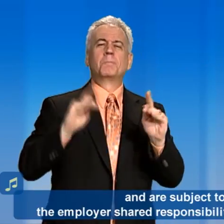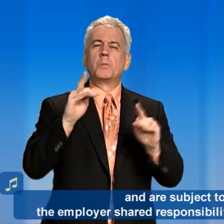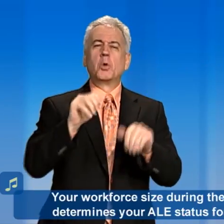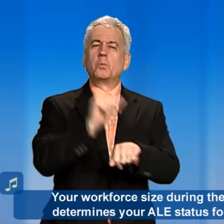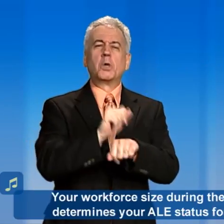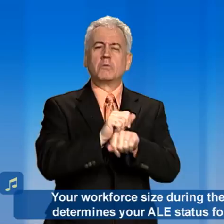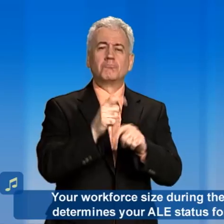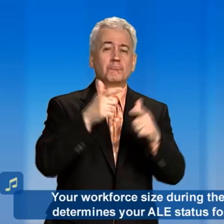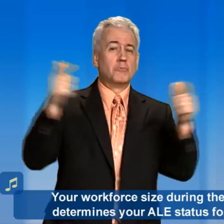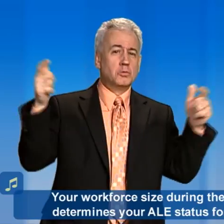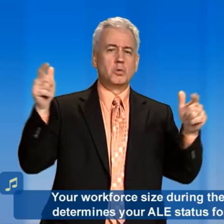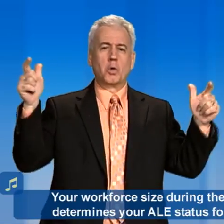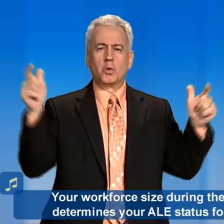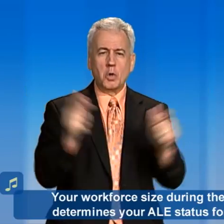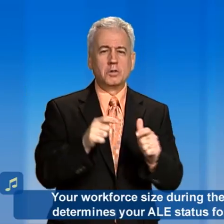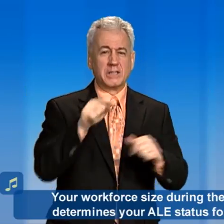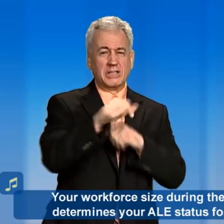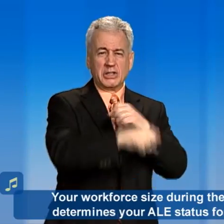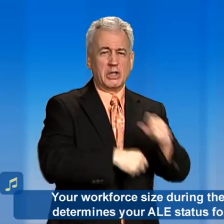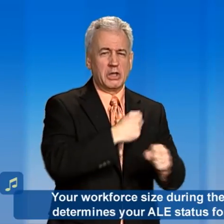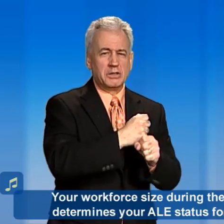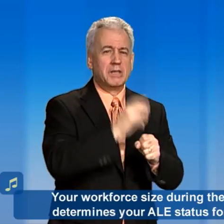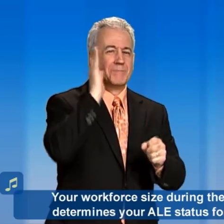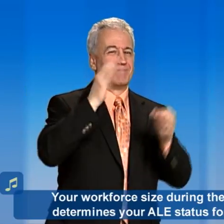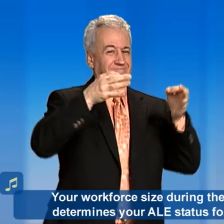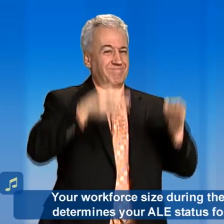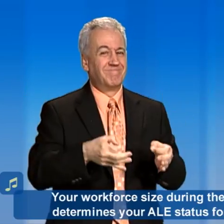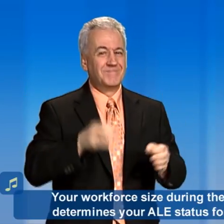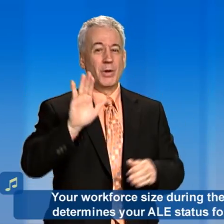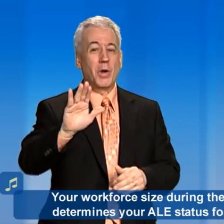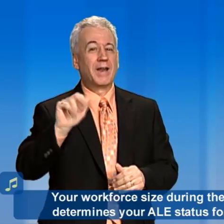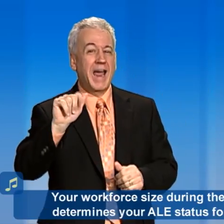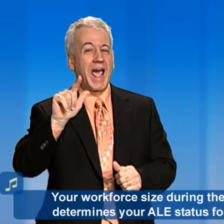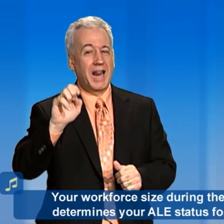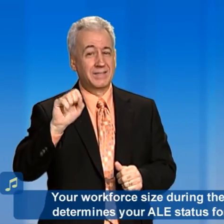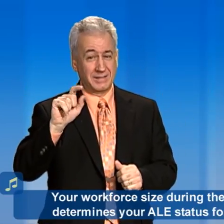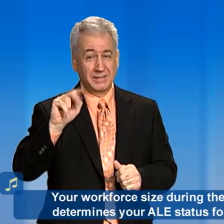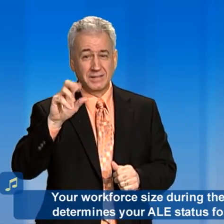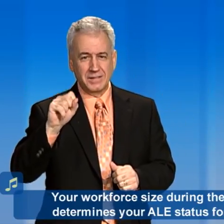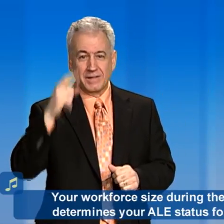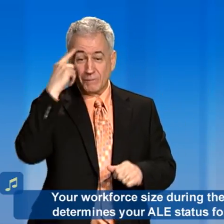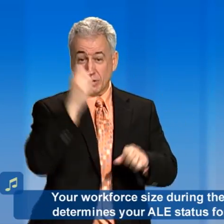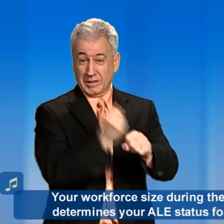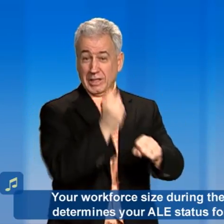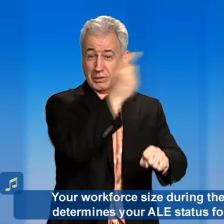Your workforce size during the current year determines your ALE status for next year.